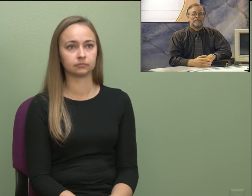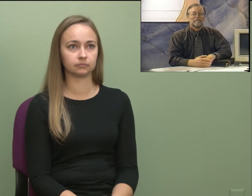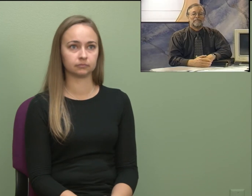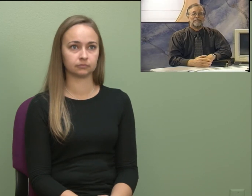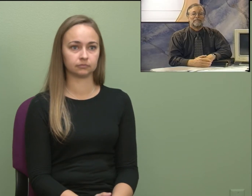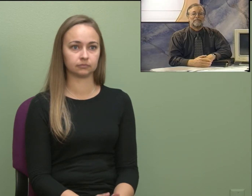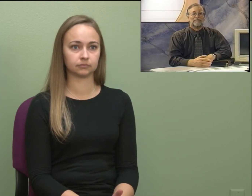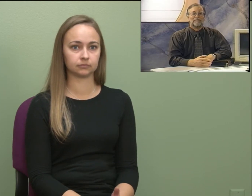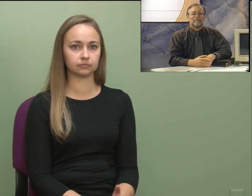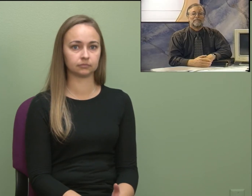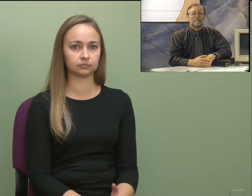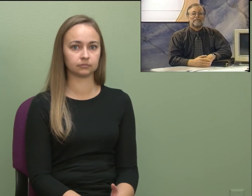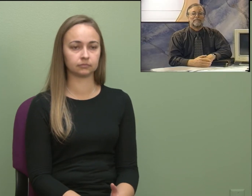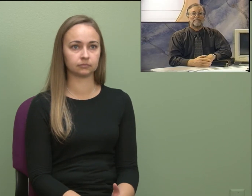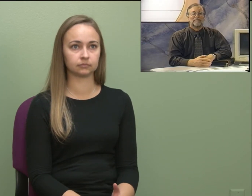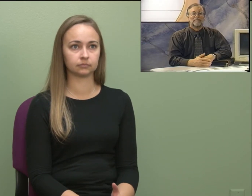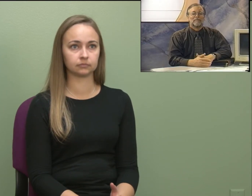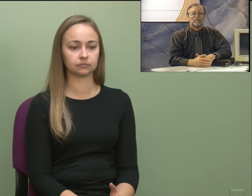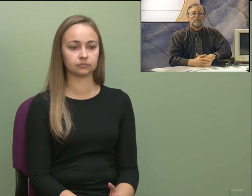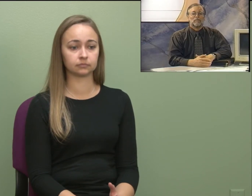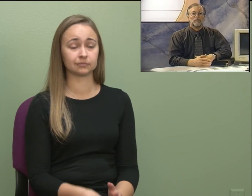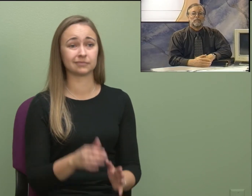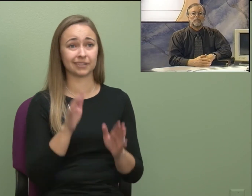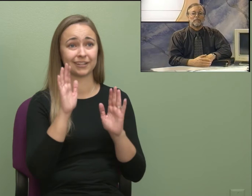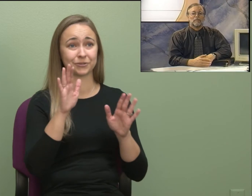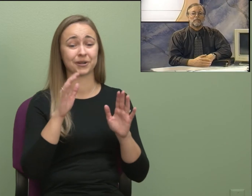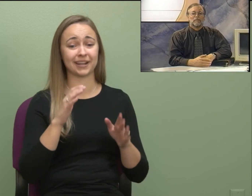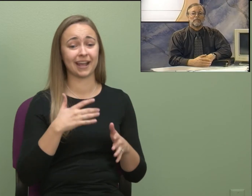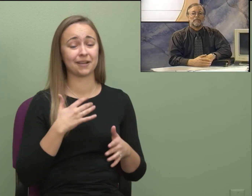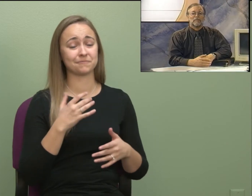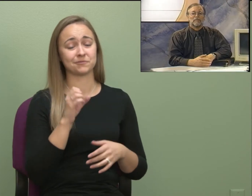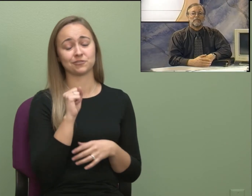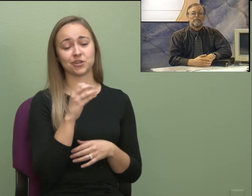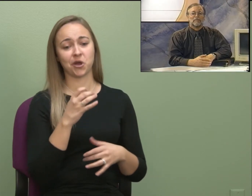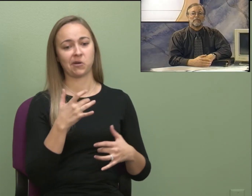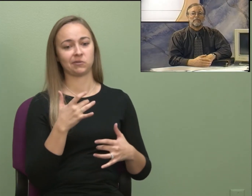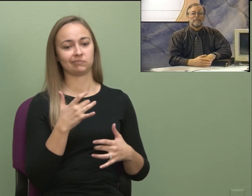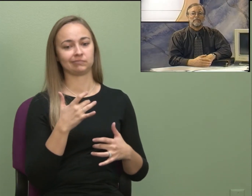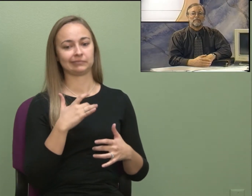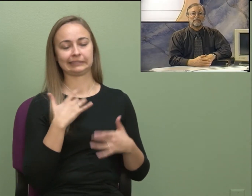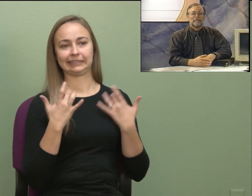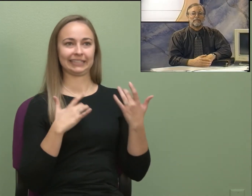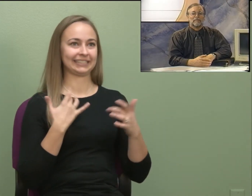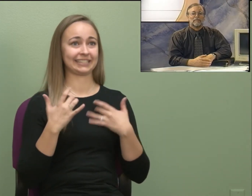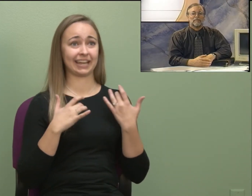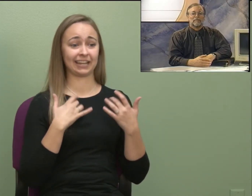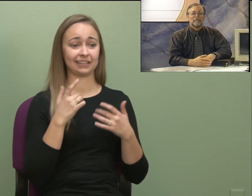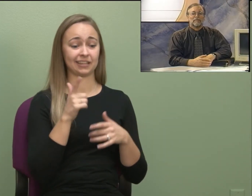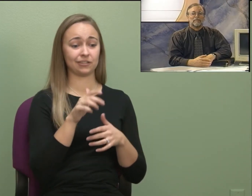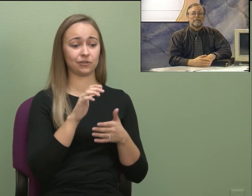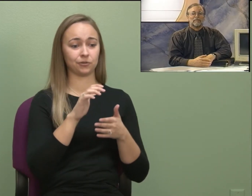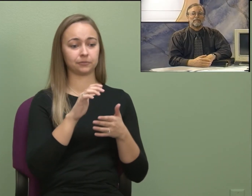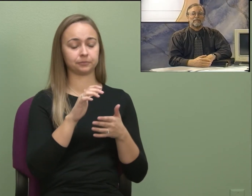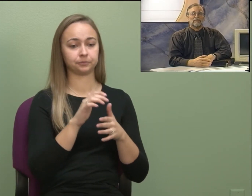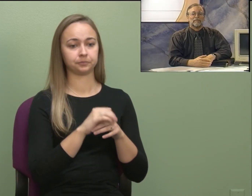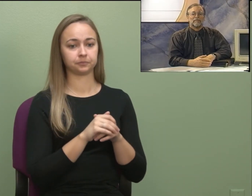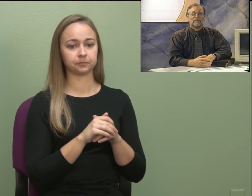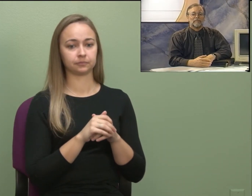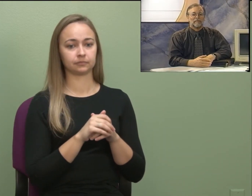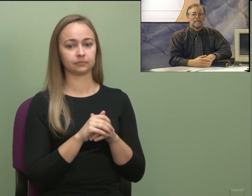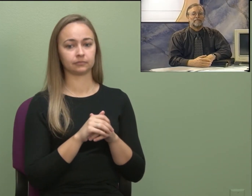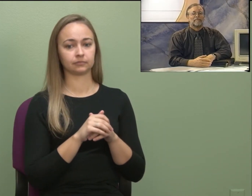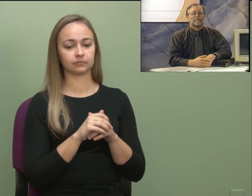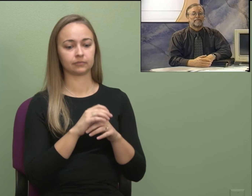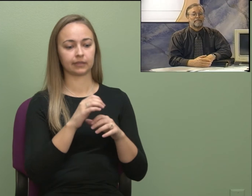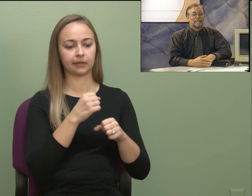Okay, that's great. Well, I'm really excited about you developing this technology and finding a way to make it